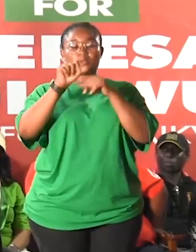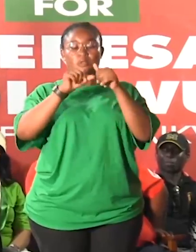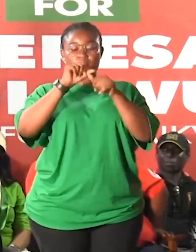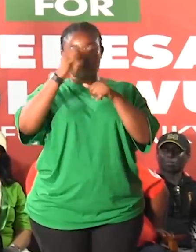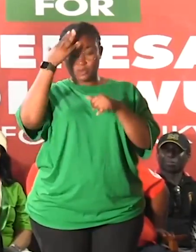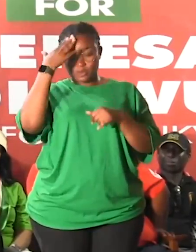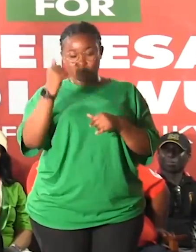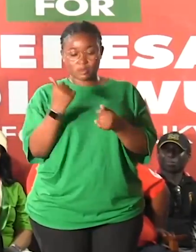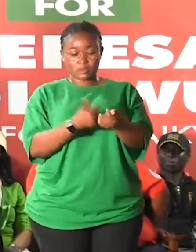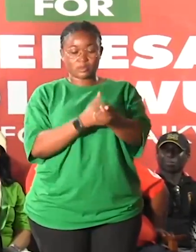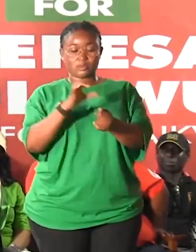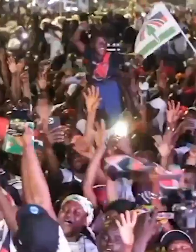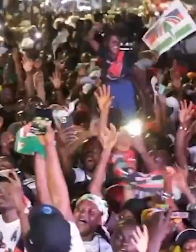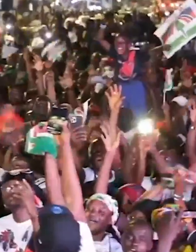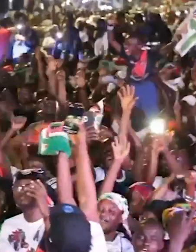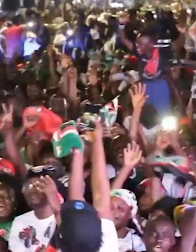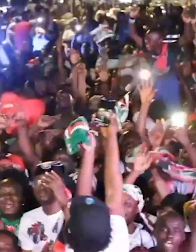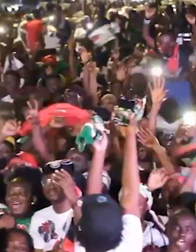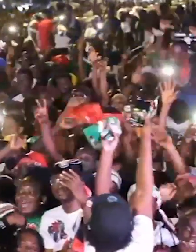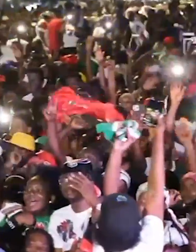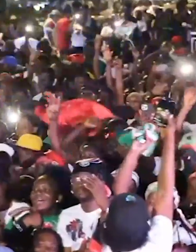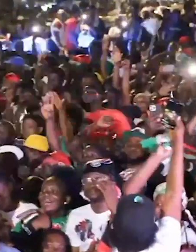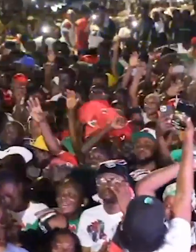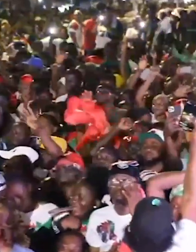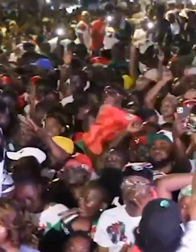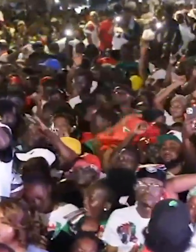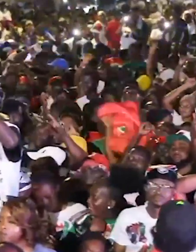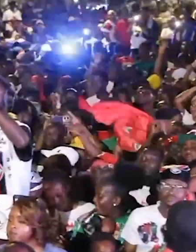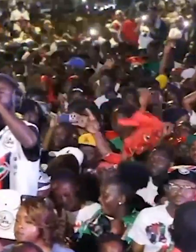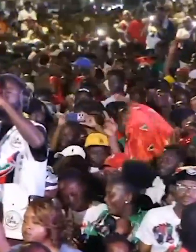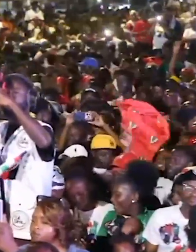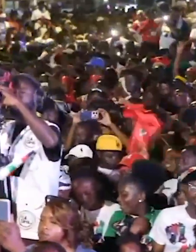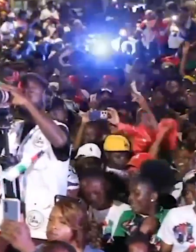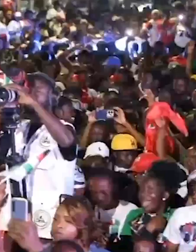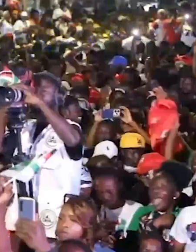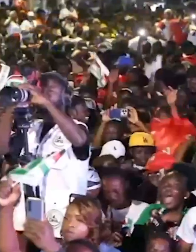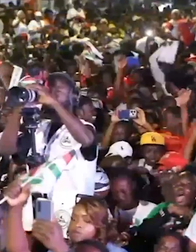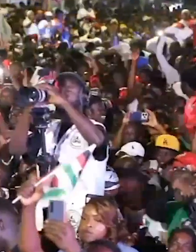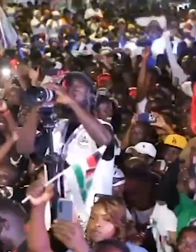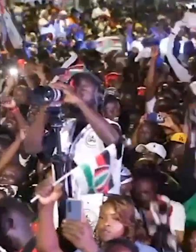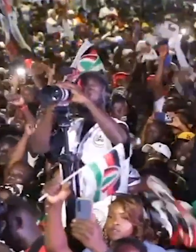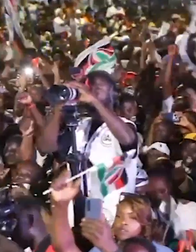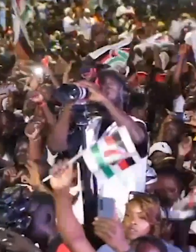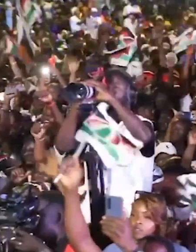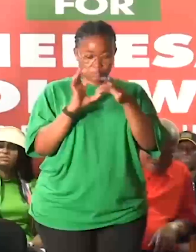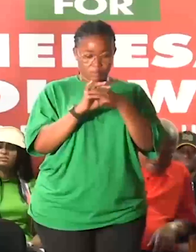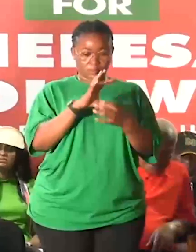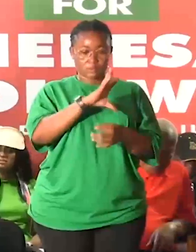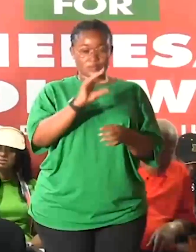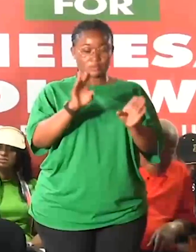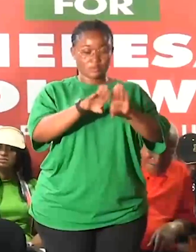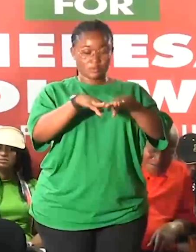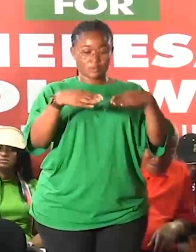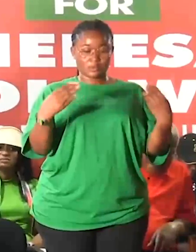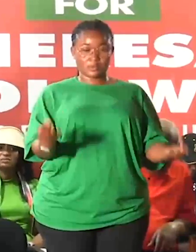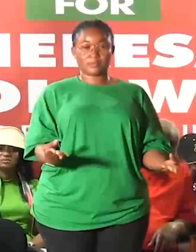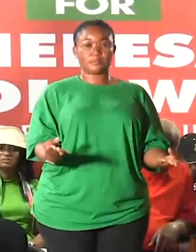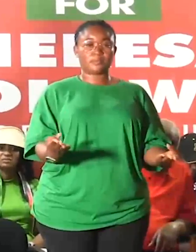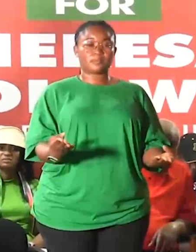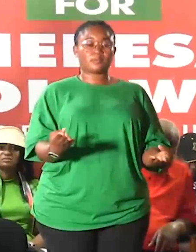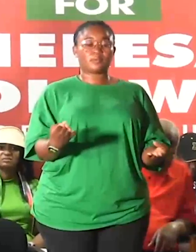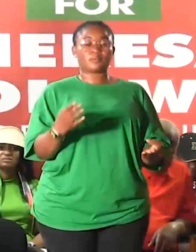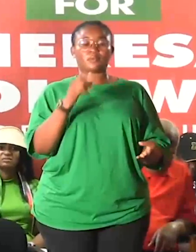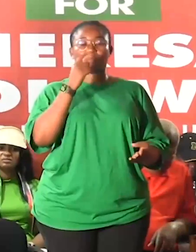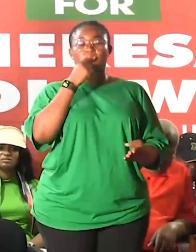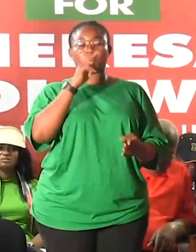crontia see the name free 4 cities abedru 16 cities e wo say na ye kabum na ye bie ye ma ya